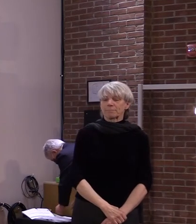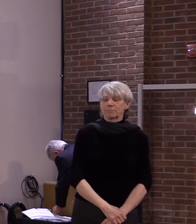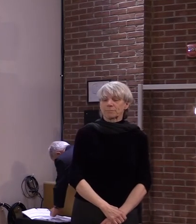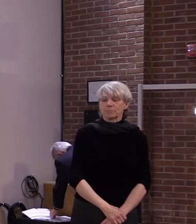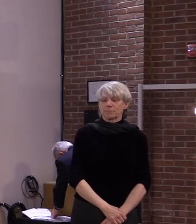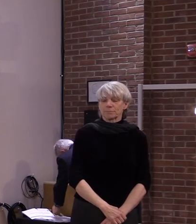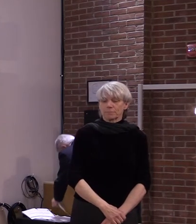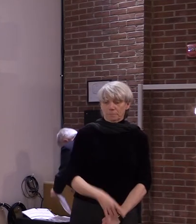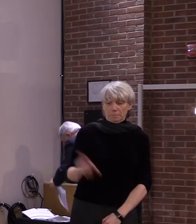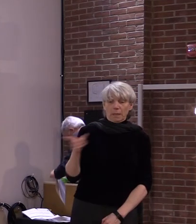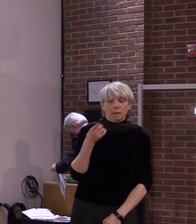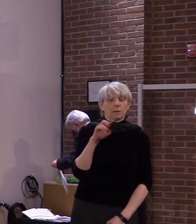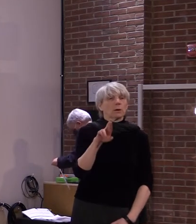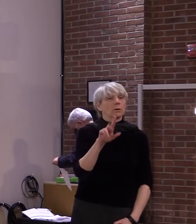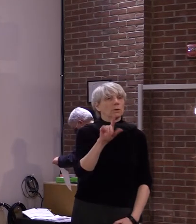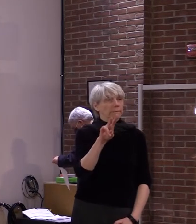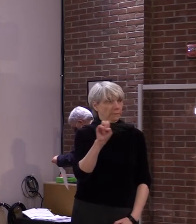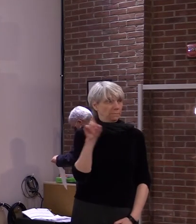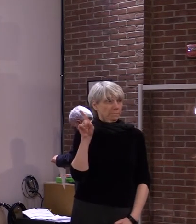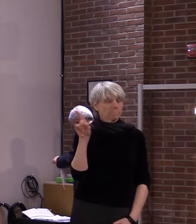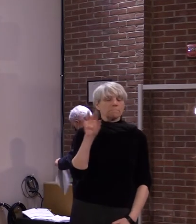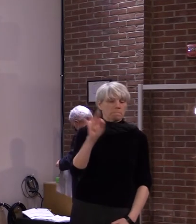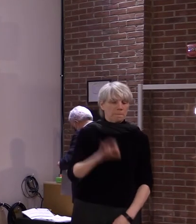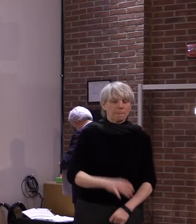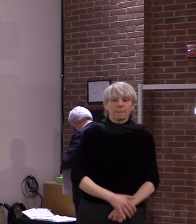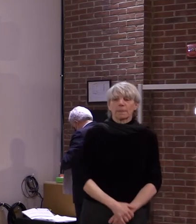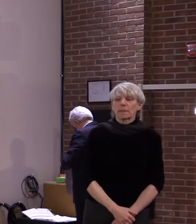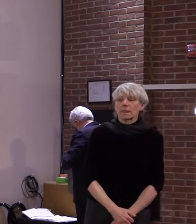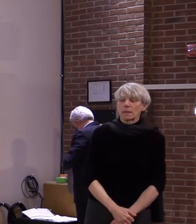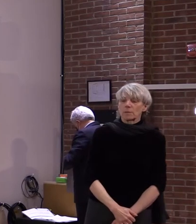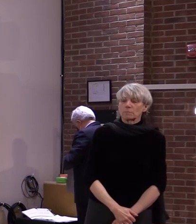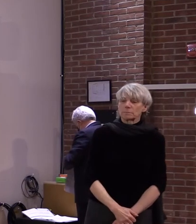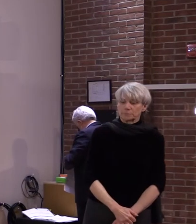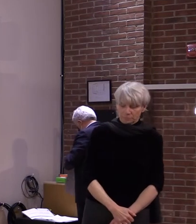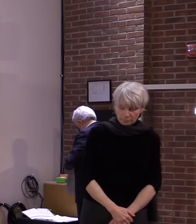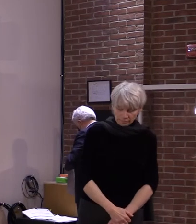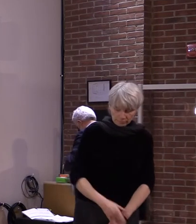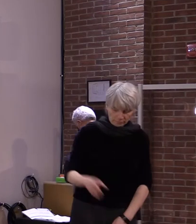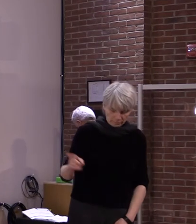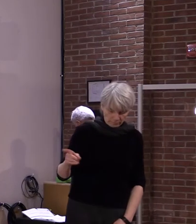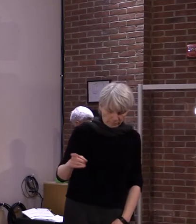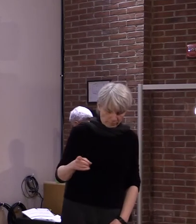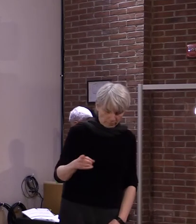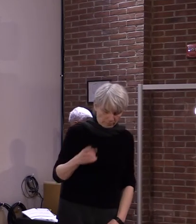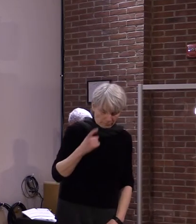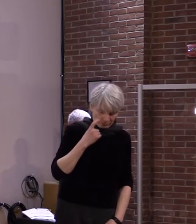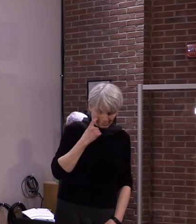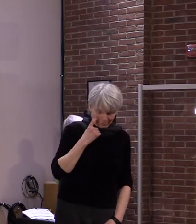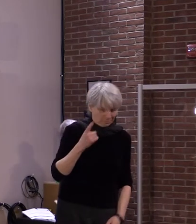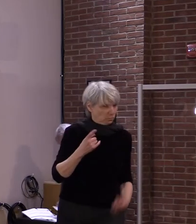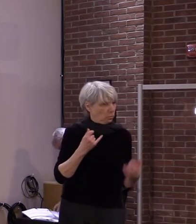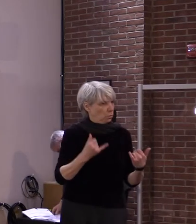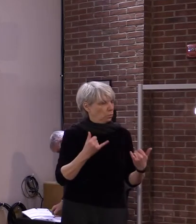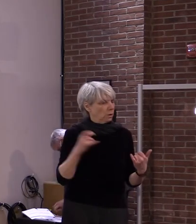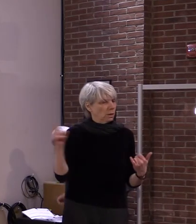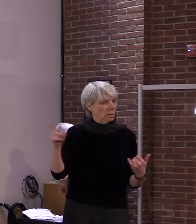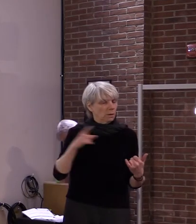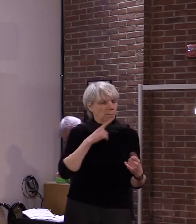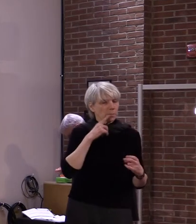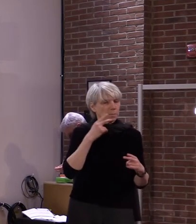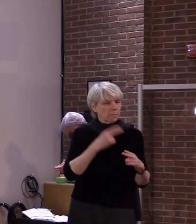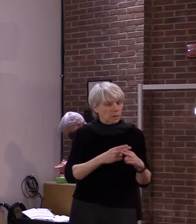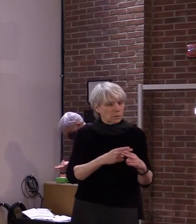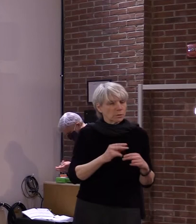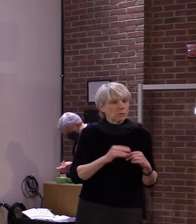for dr levine dr levine you the uh you know you you dealt earlier in the in the program with uh with the uh some of the